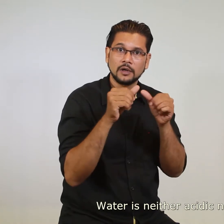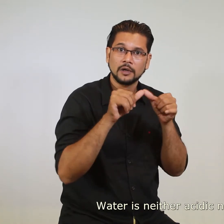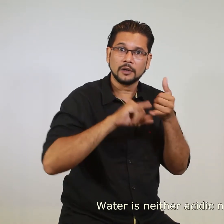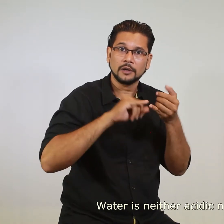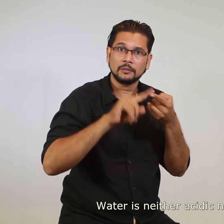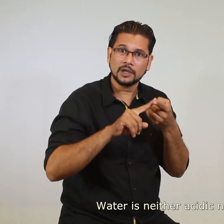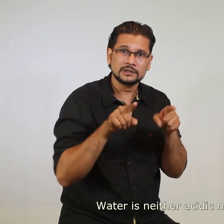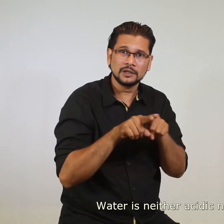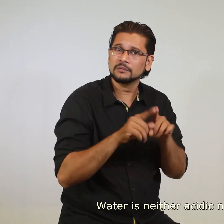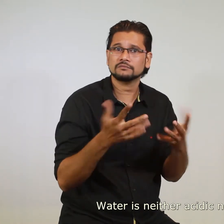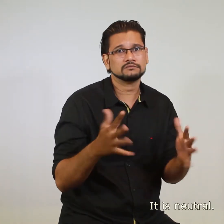It's neutral.